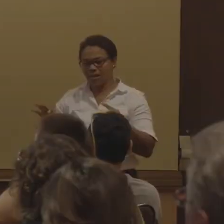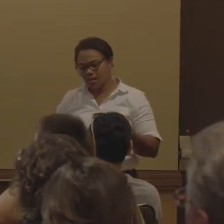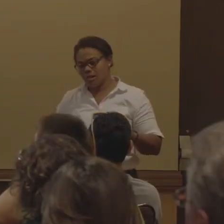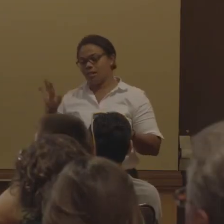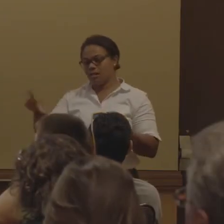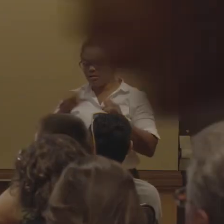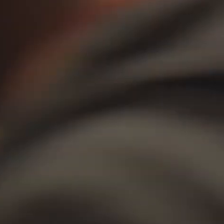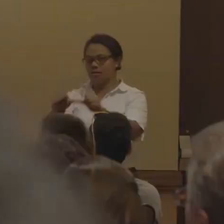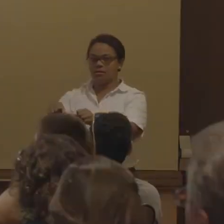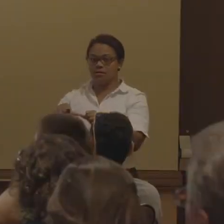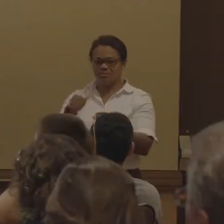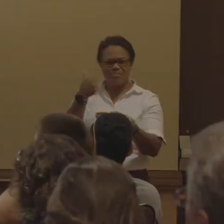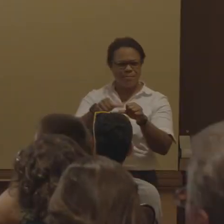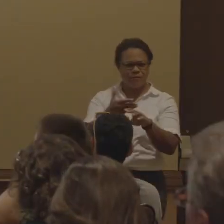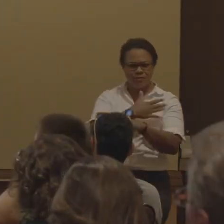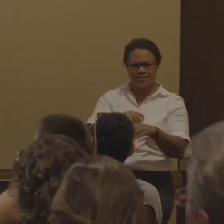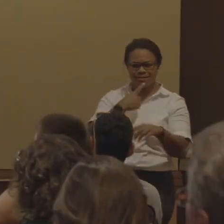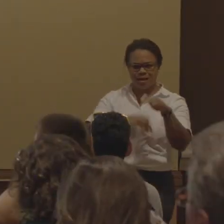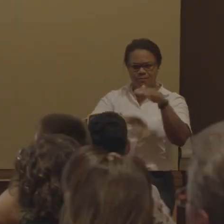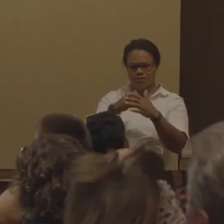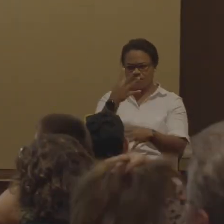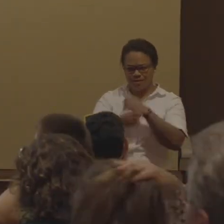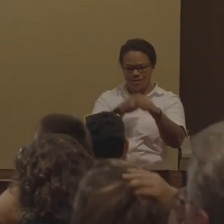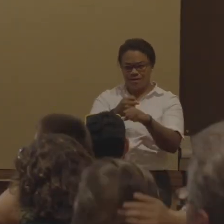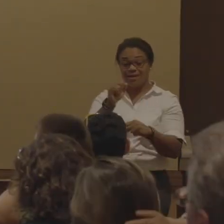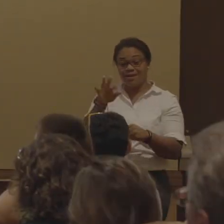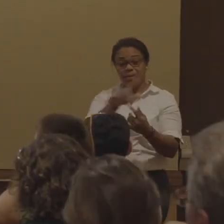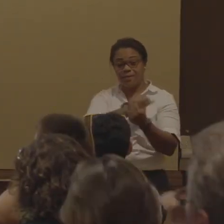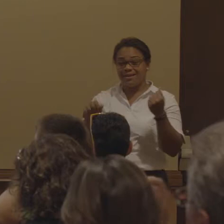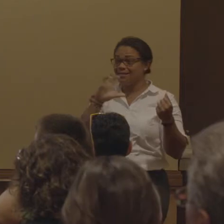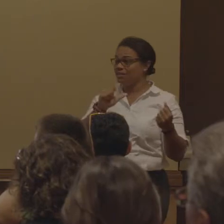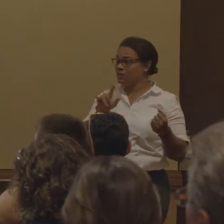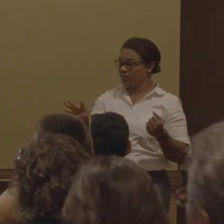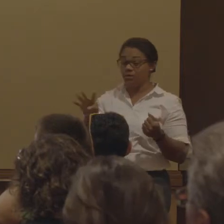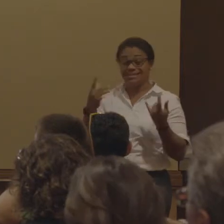we can do that for up to 4 years. If you're above age 24 and need